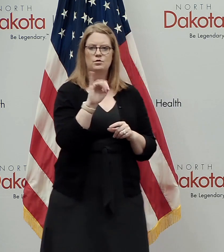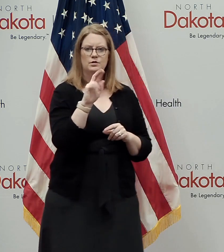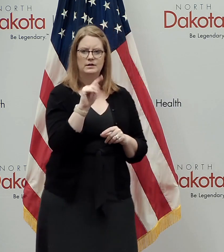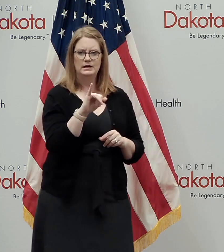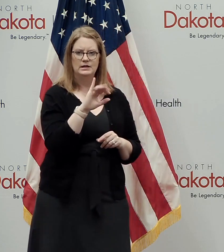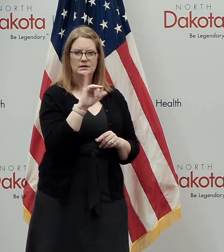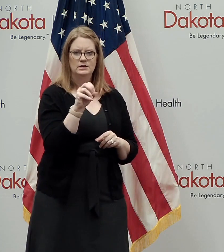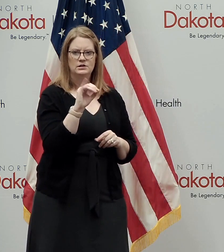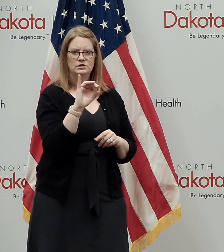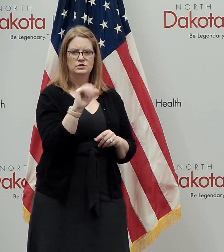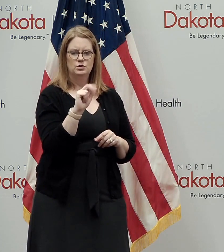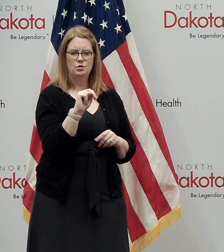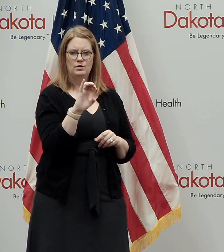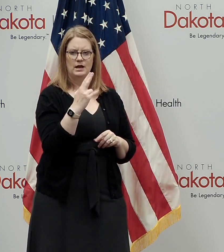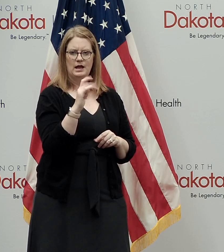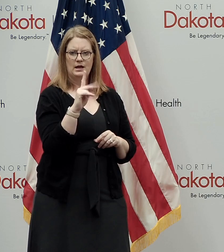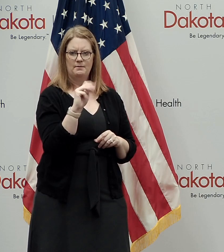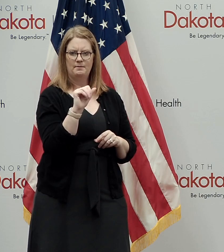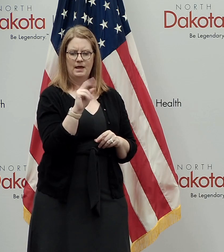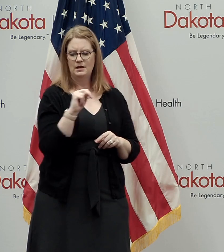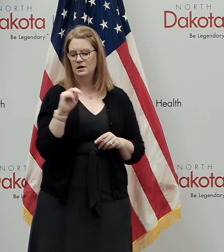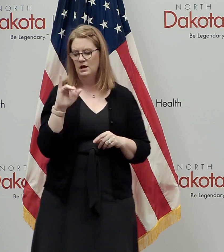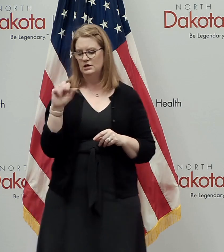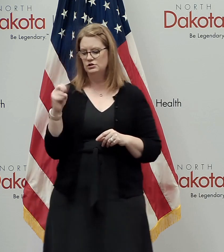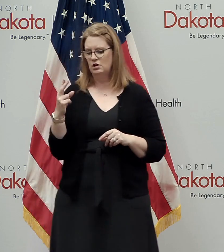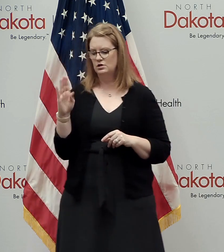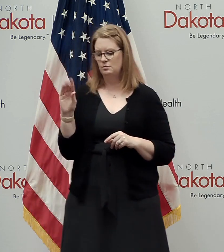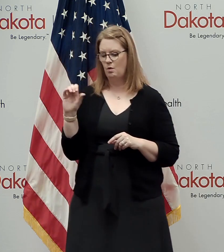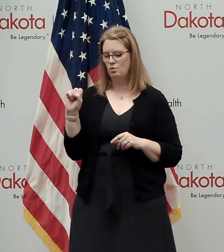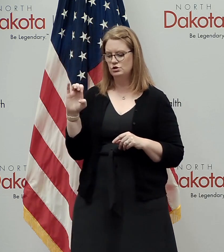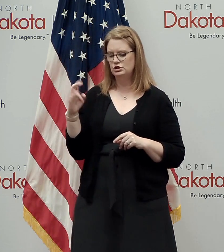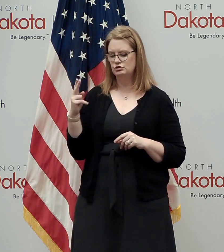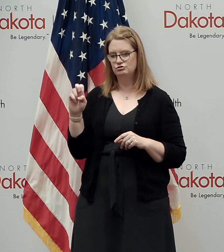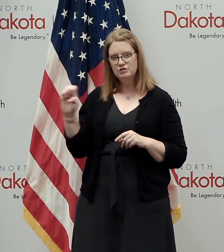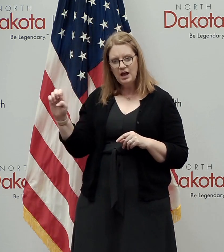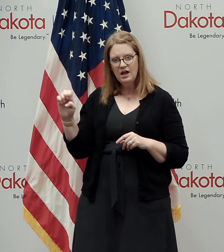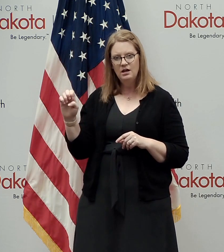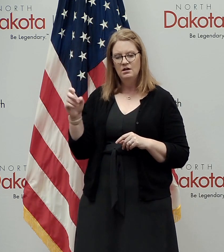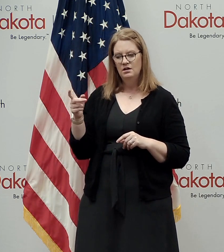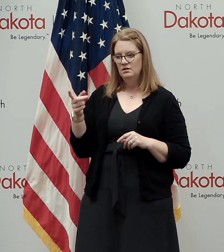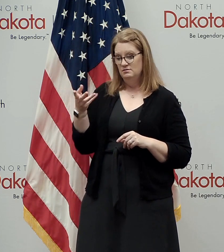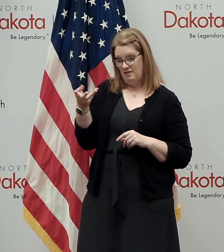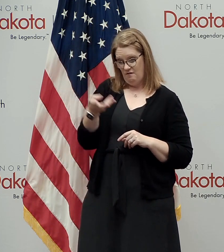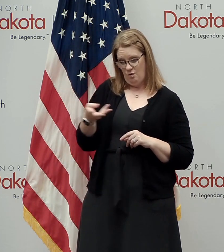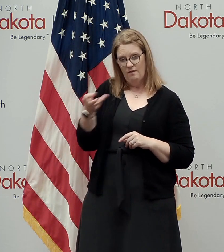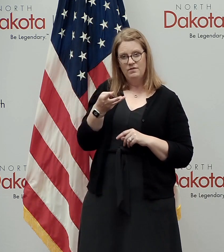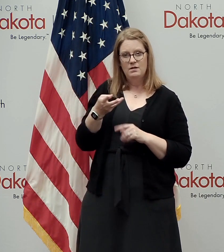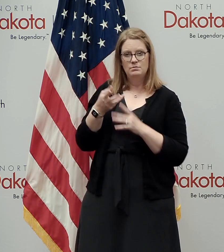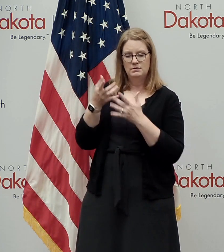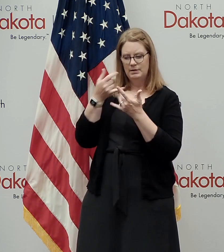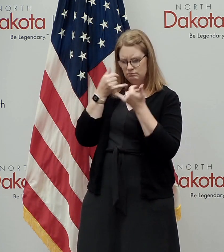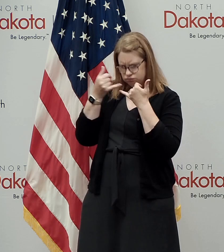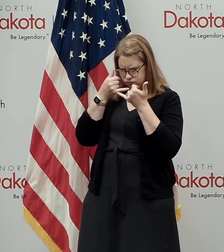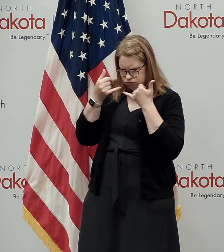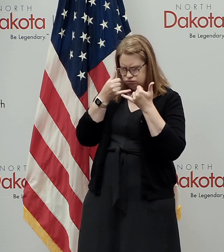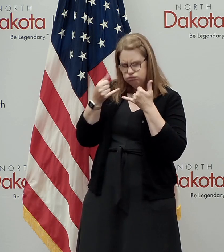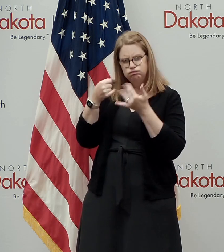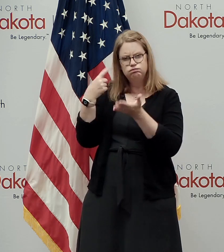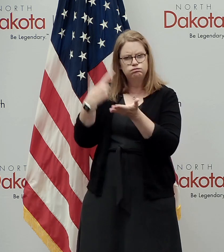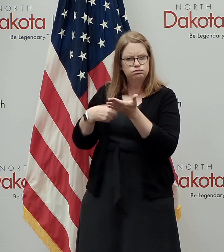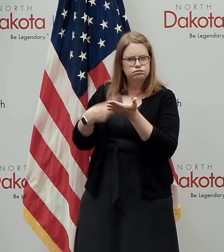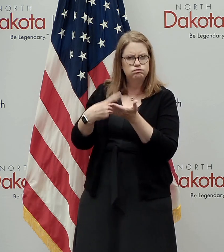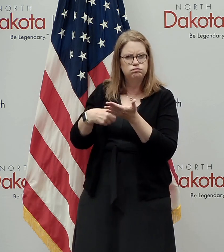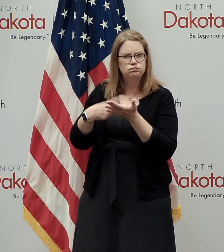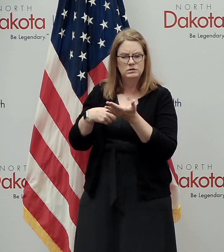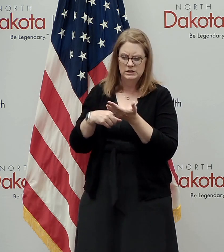Senator Joan Heckerman and Representative Josh Boucher. Our office has been in weekly contact with these leaders, regular conversations involving